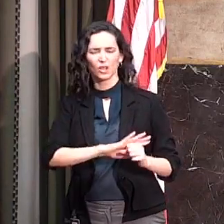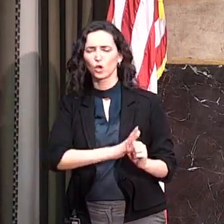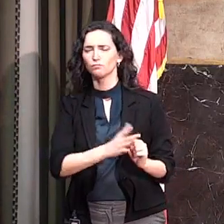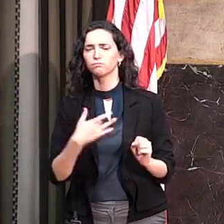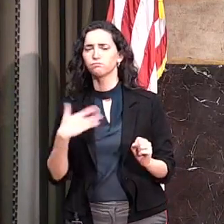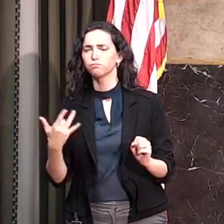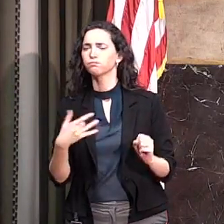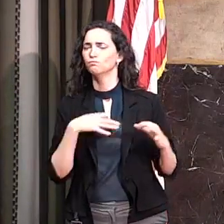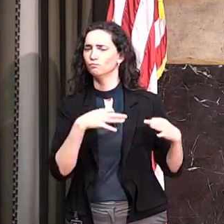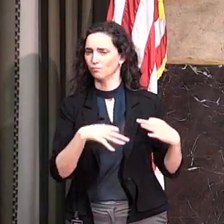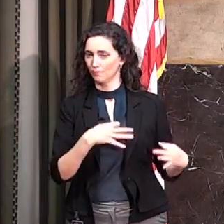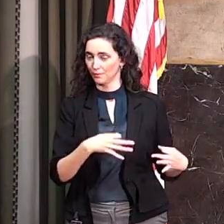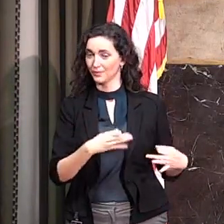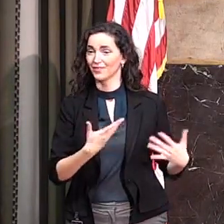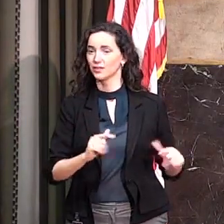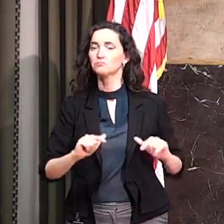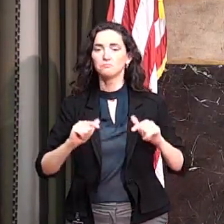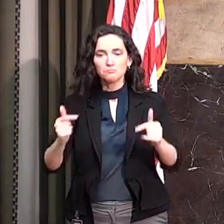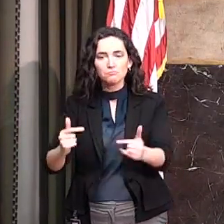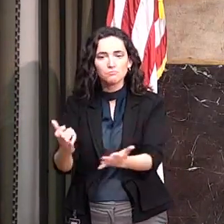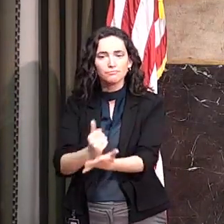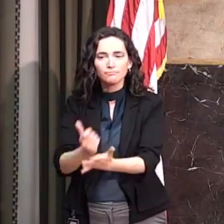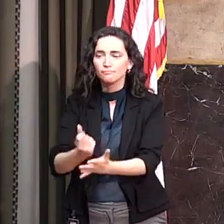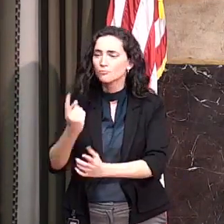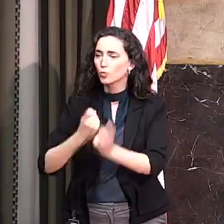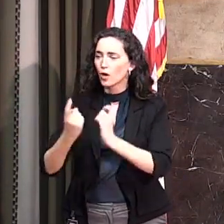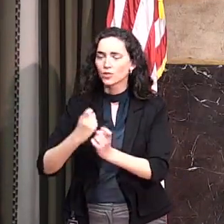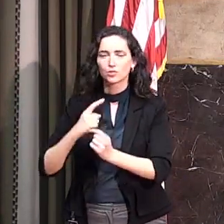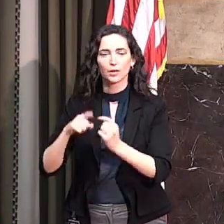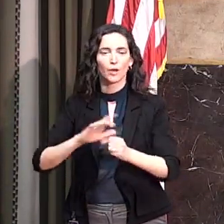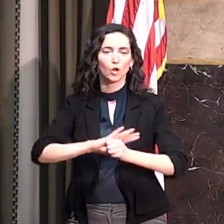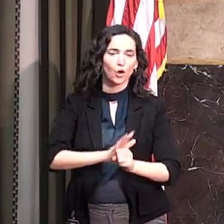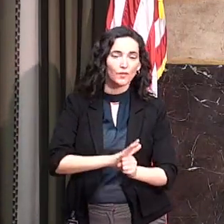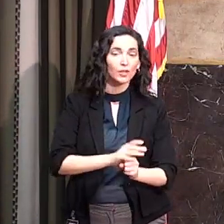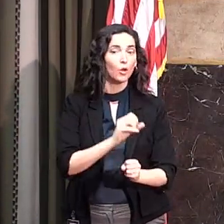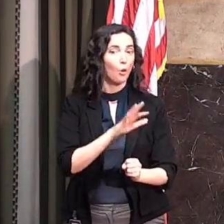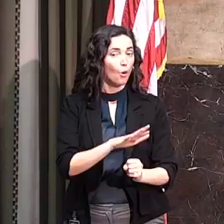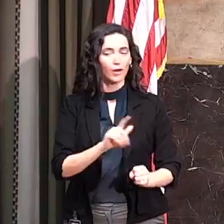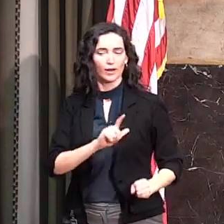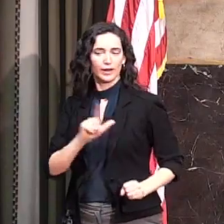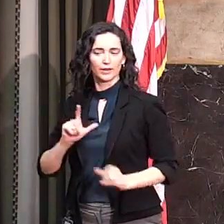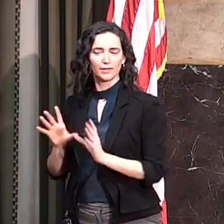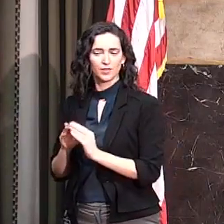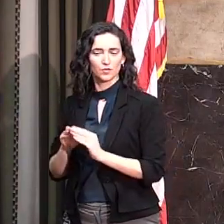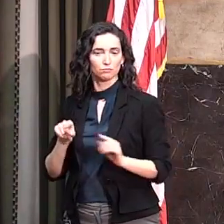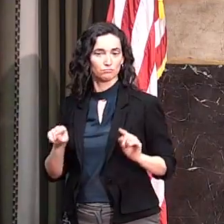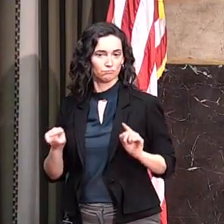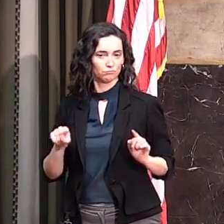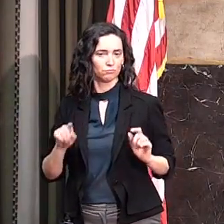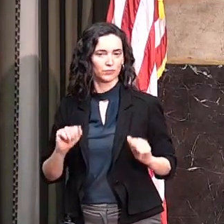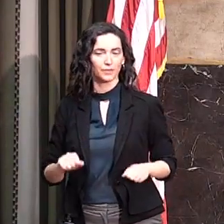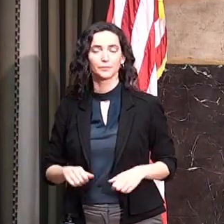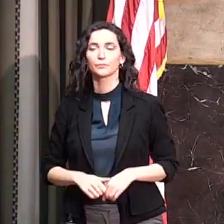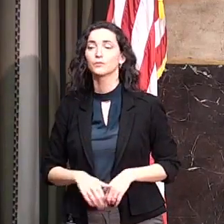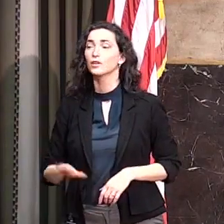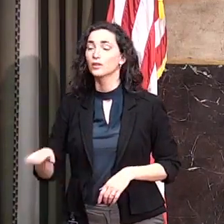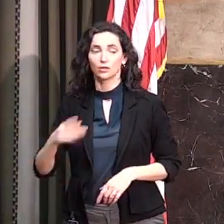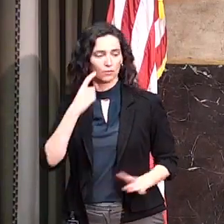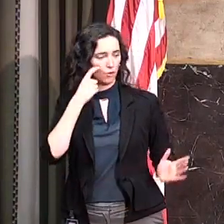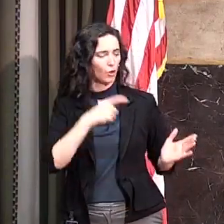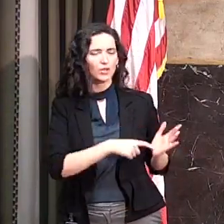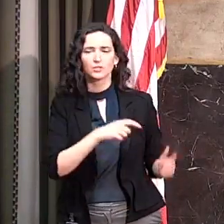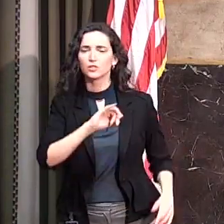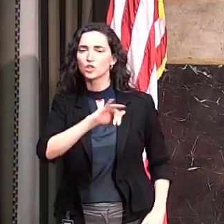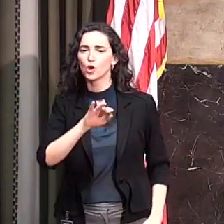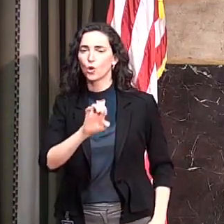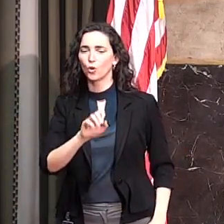you the opportunity to ask questions that you may have about COVID or the legislative session, whatever. You can see Dr. Joe Canner is not